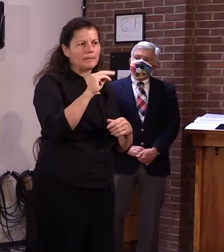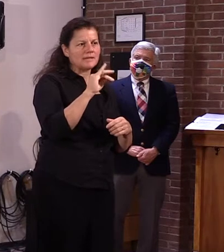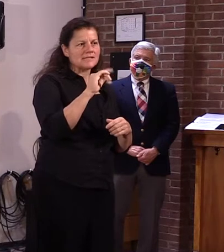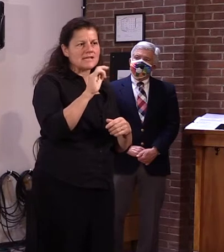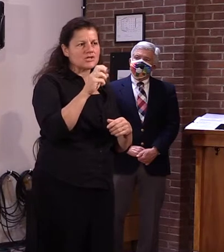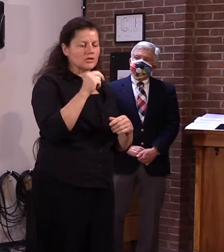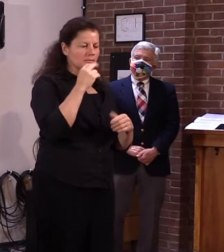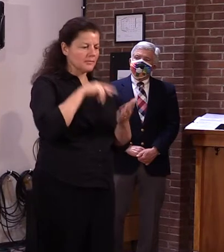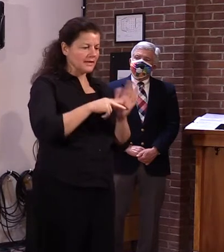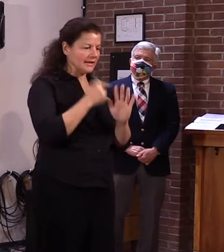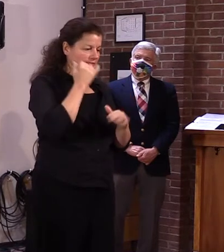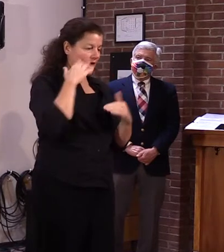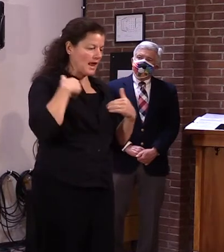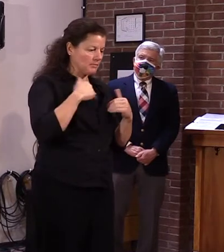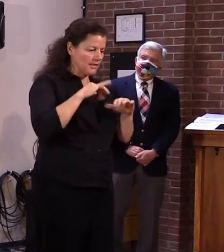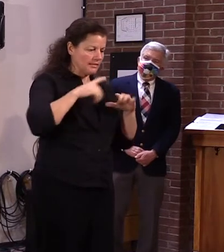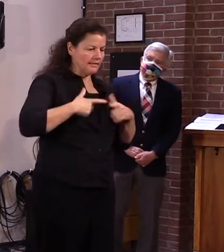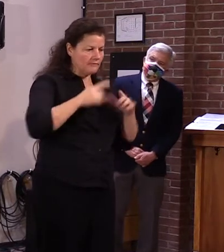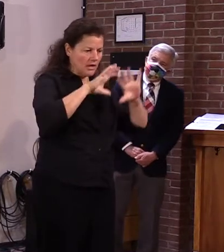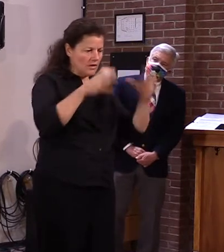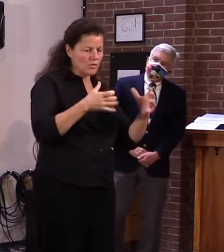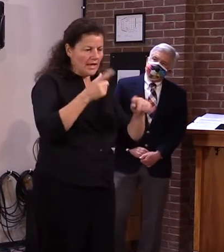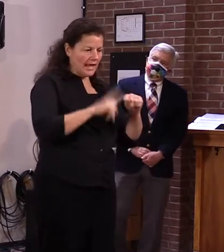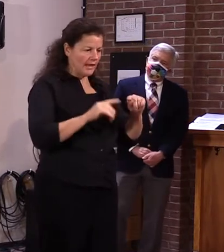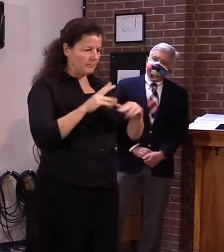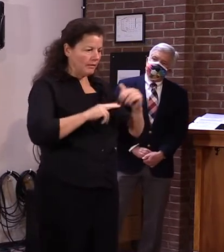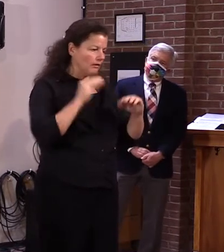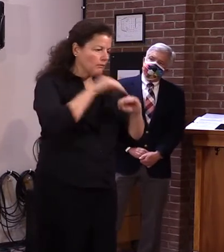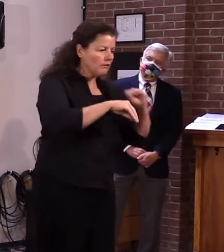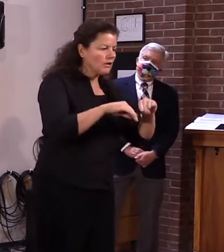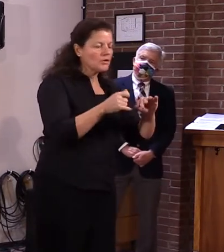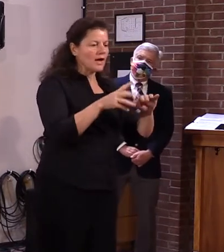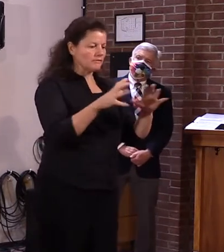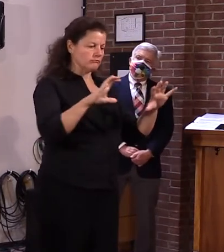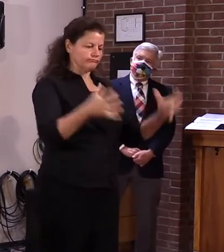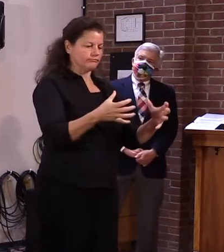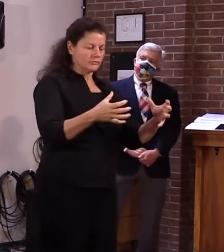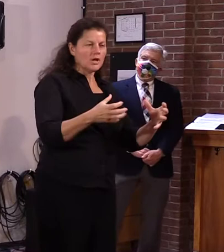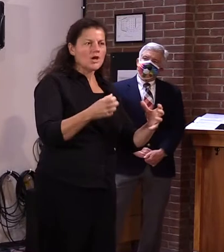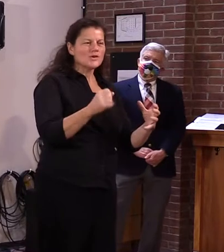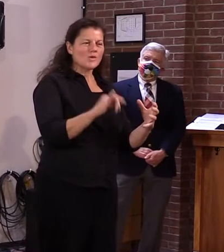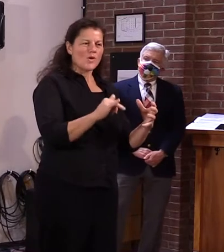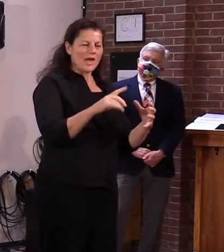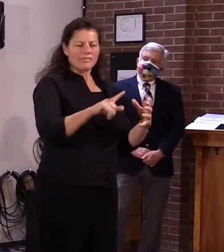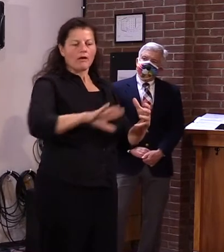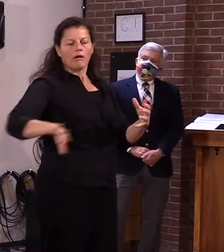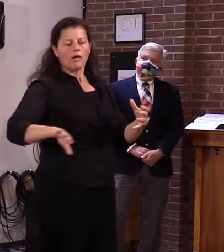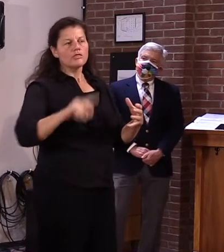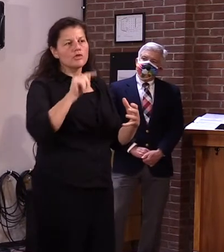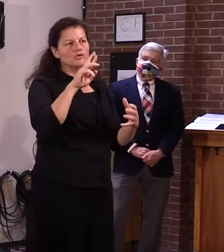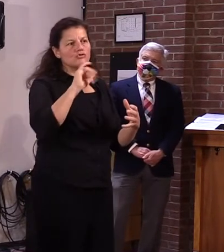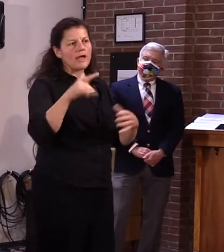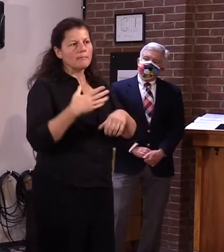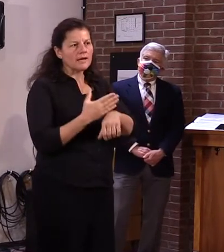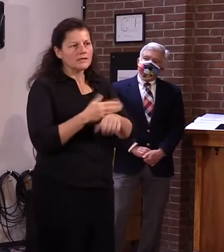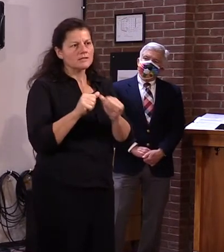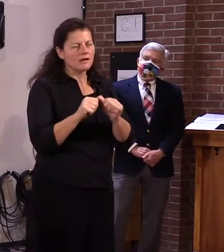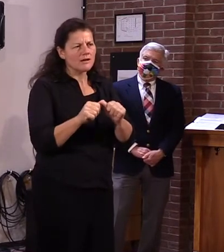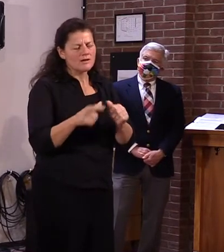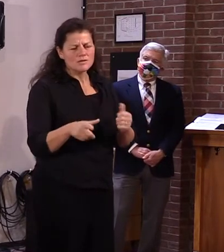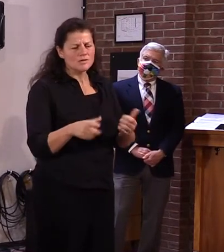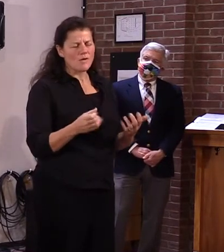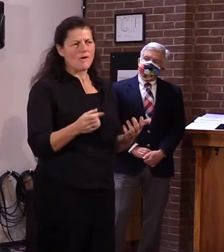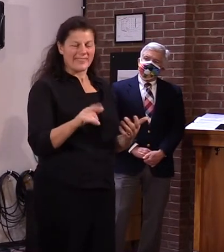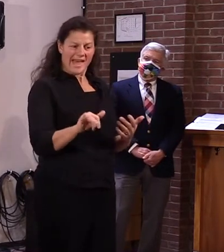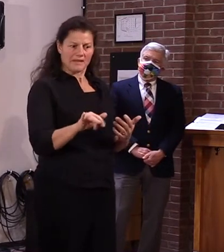recreation association, trail over association, that would have been beneficial. And then again, it